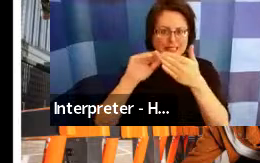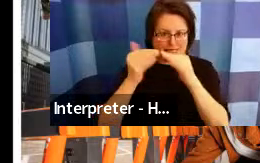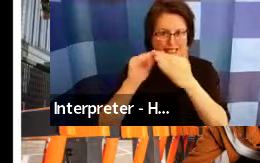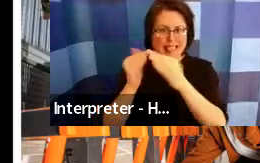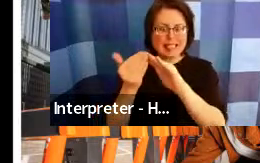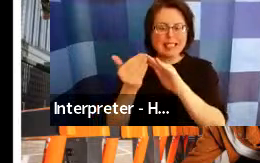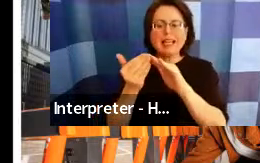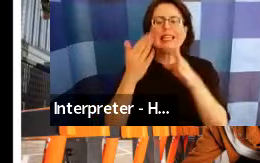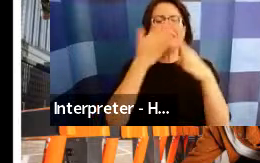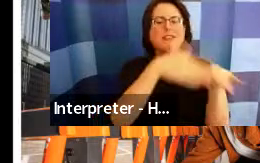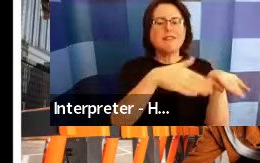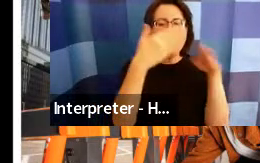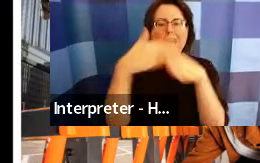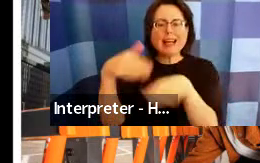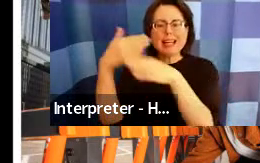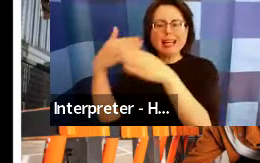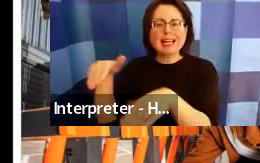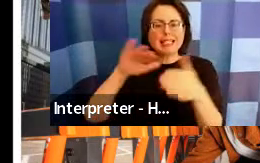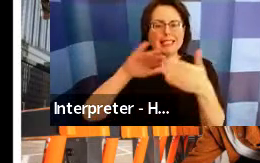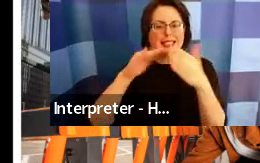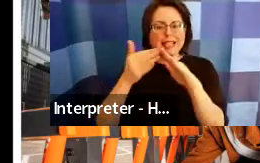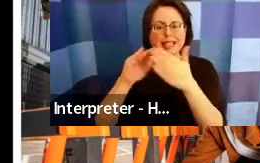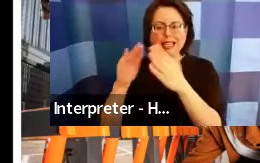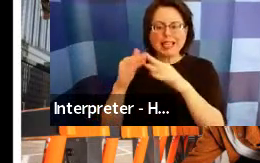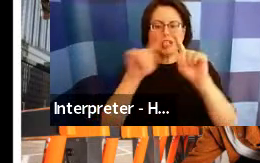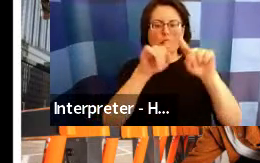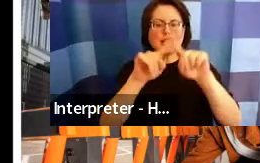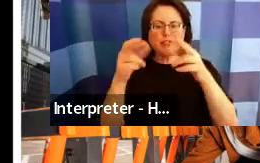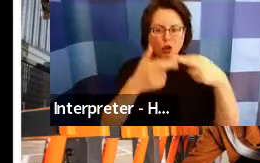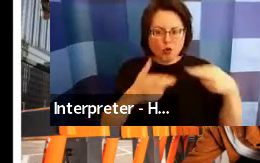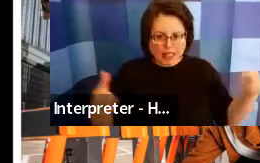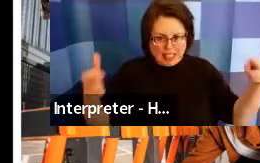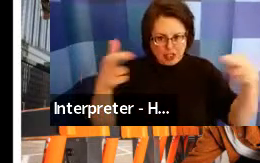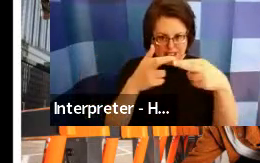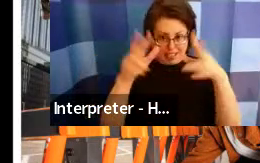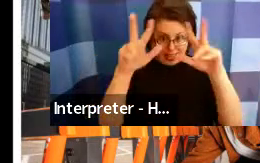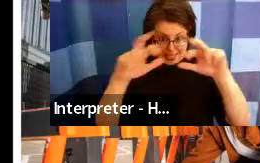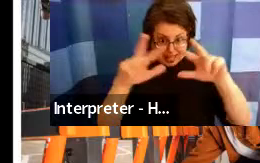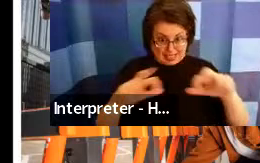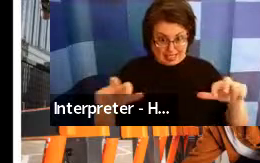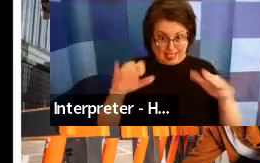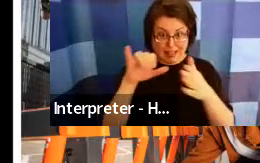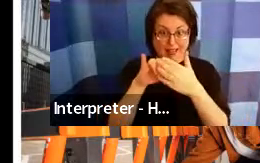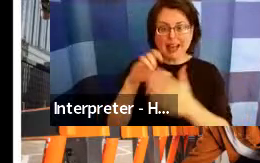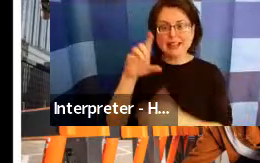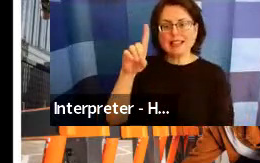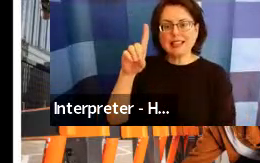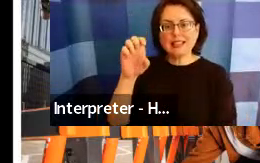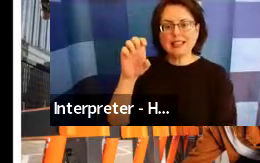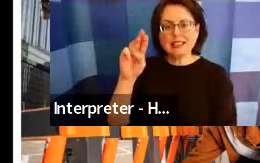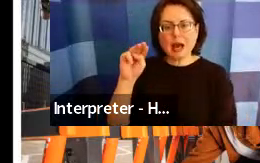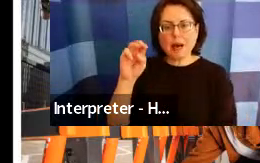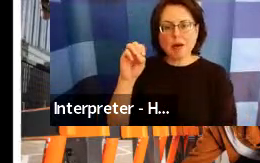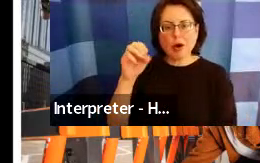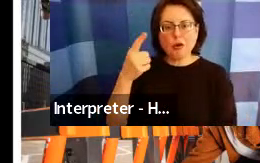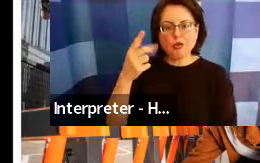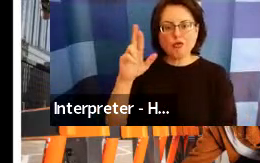dividing the city into various regions, assessing the demographics within those regions, knowing